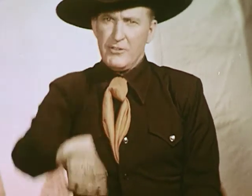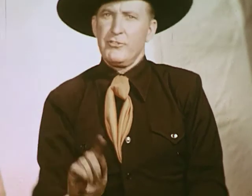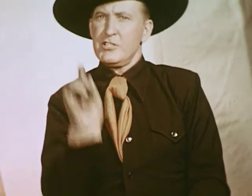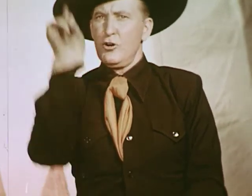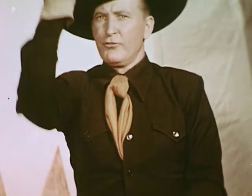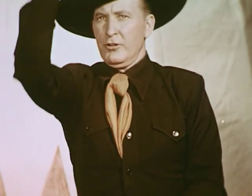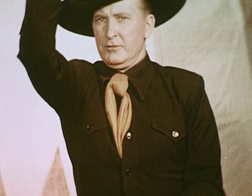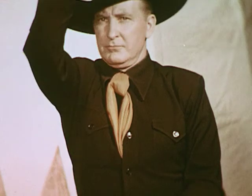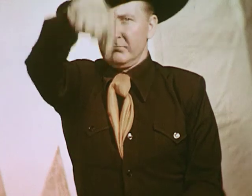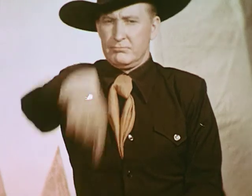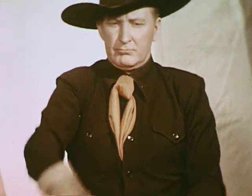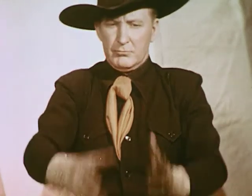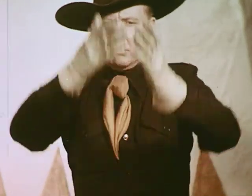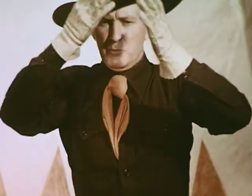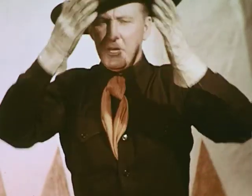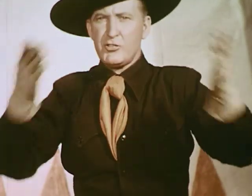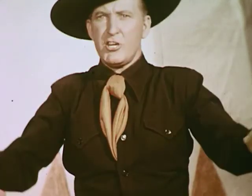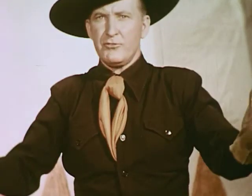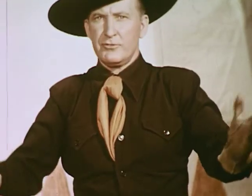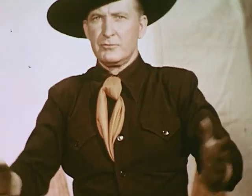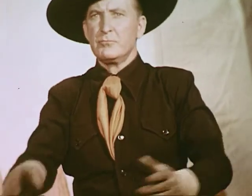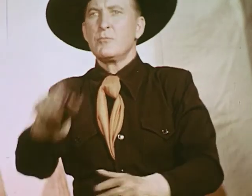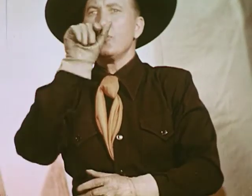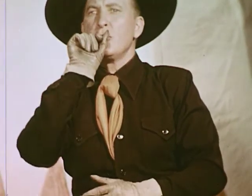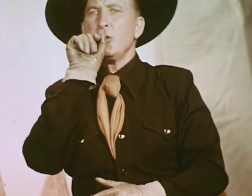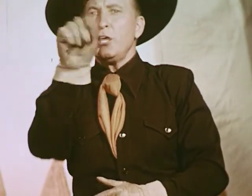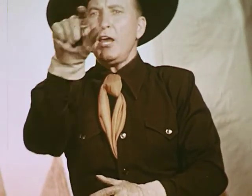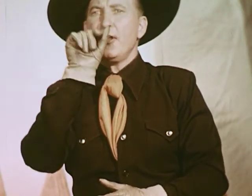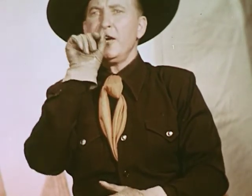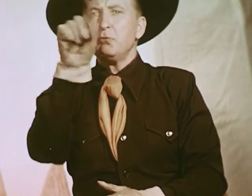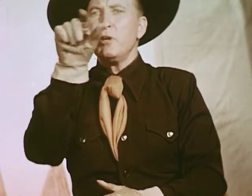Chief, he's over. Big chief. He had the head